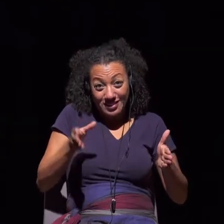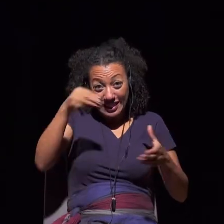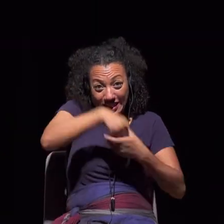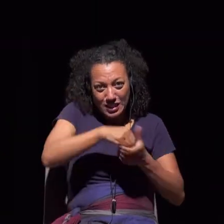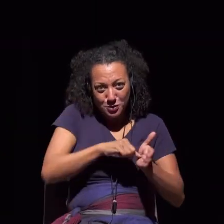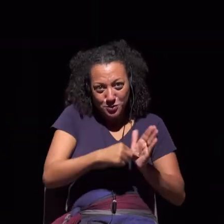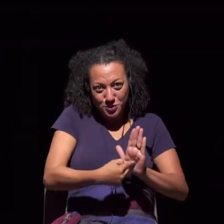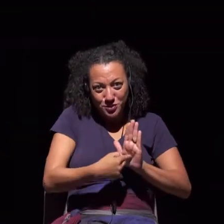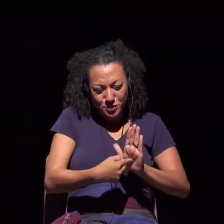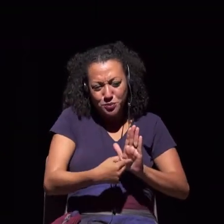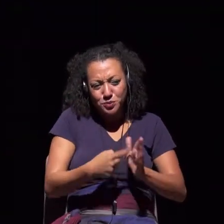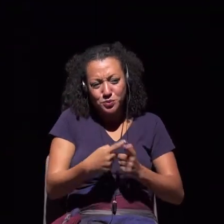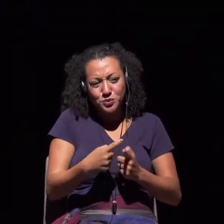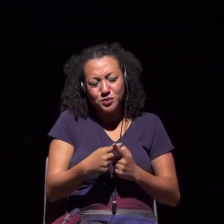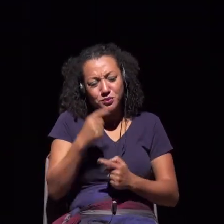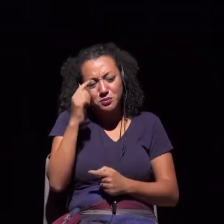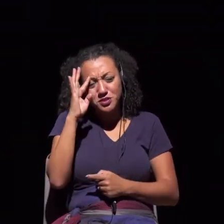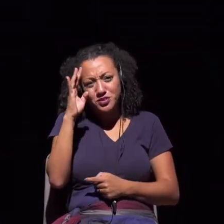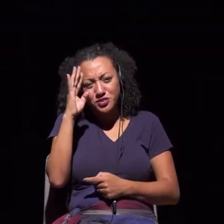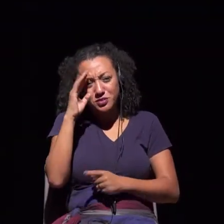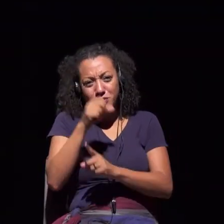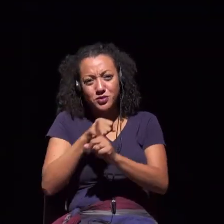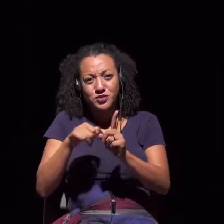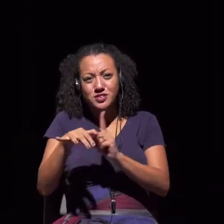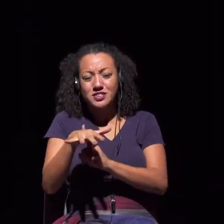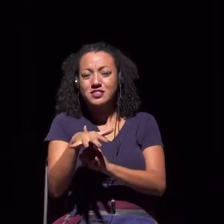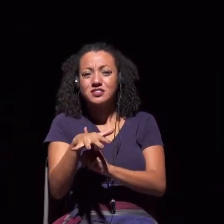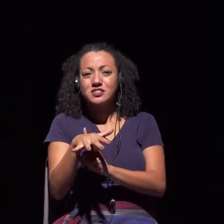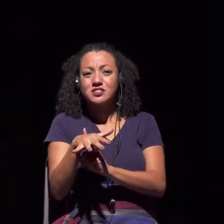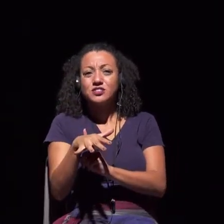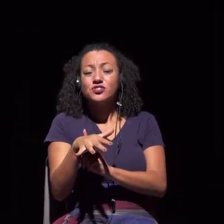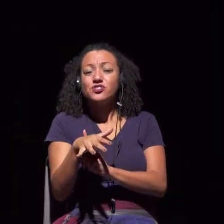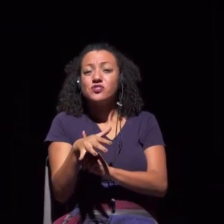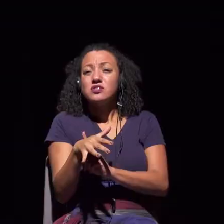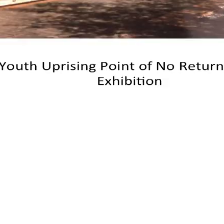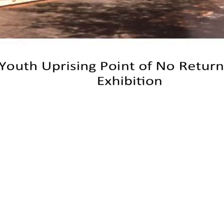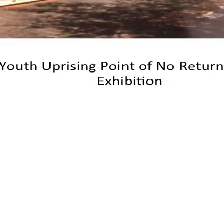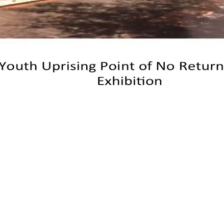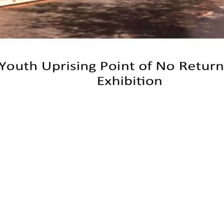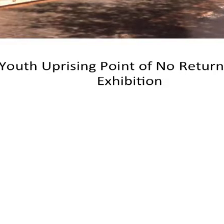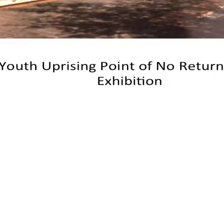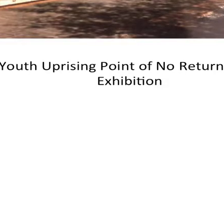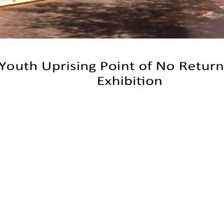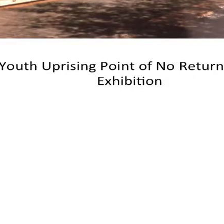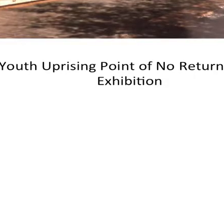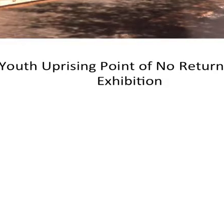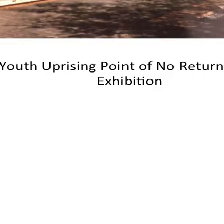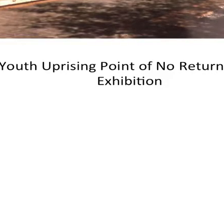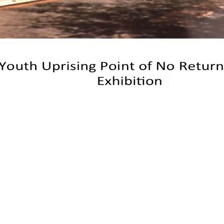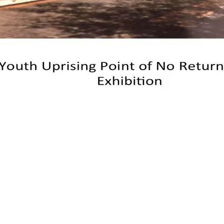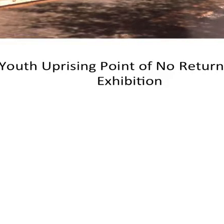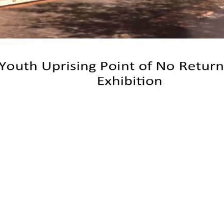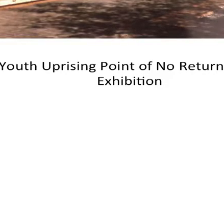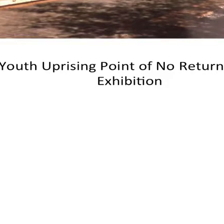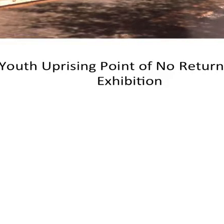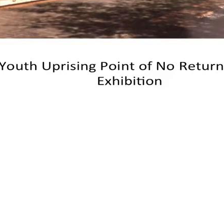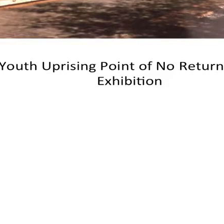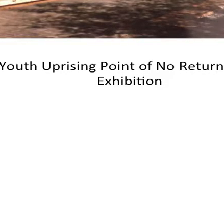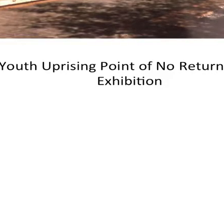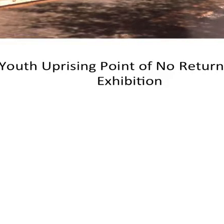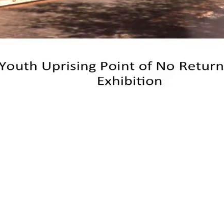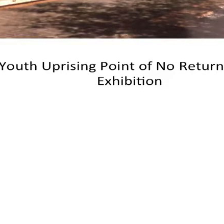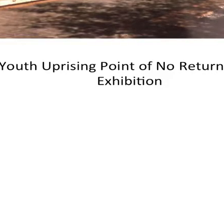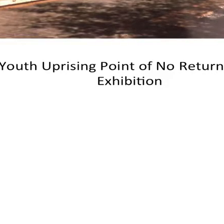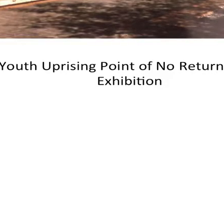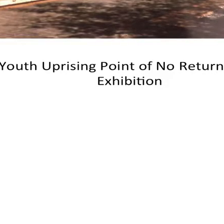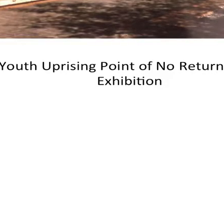has no walls to put up art, a society that has no voice to celebrate its heroes,